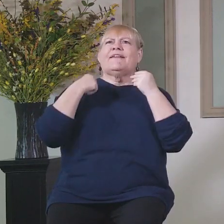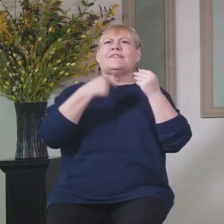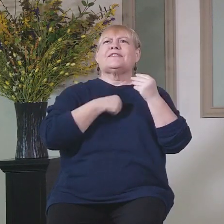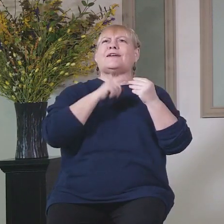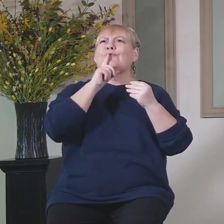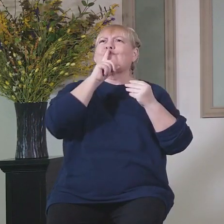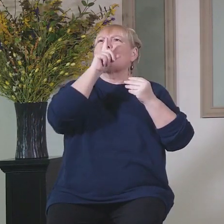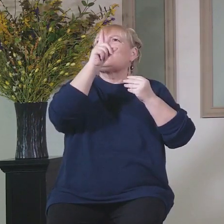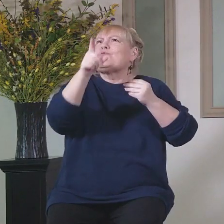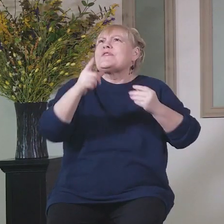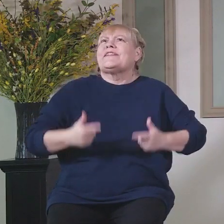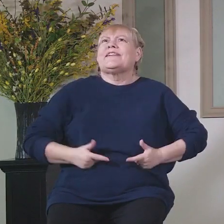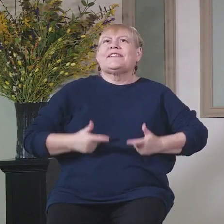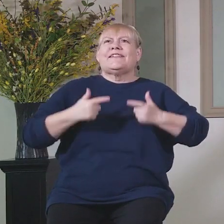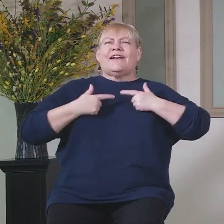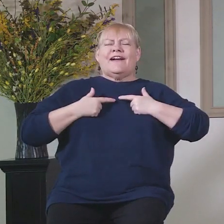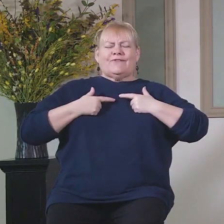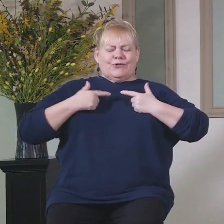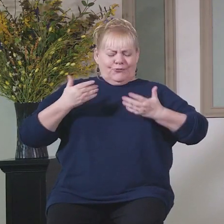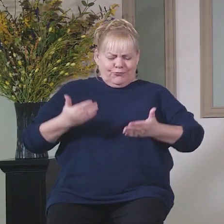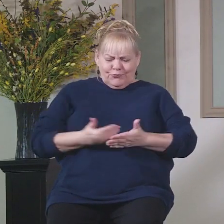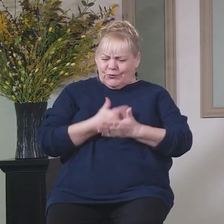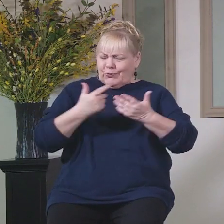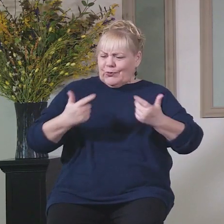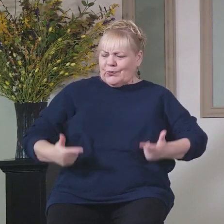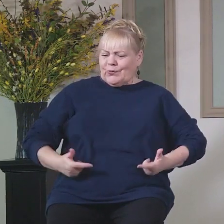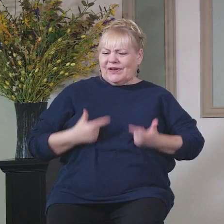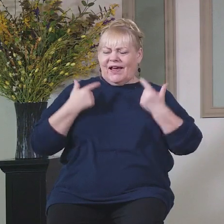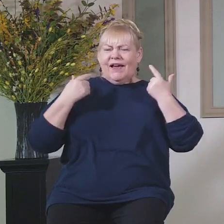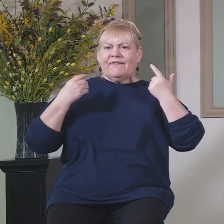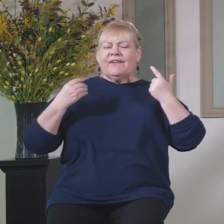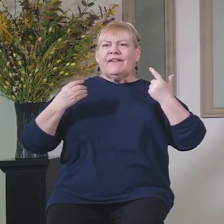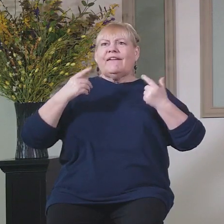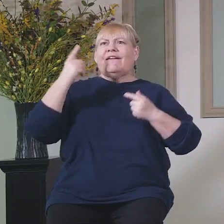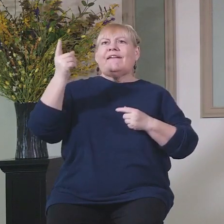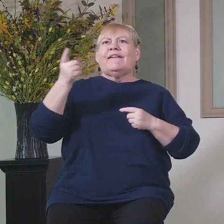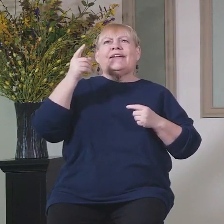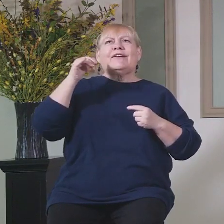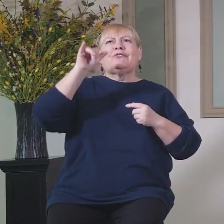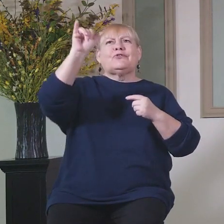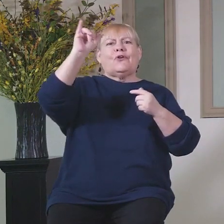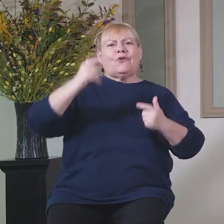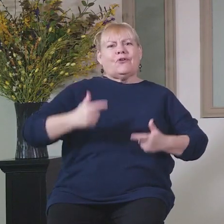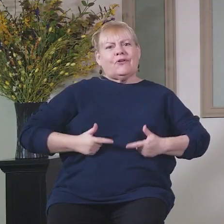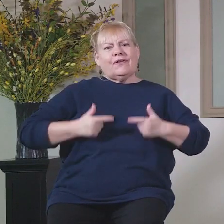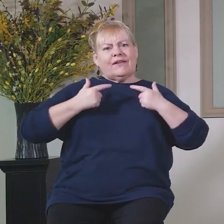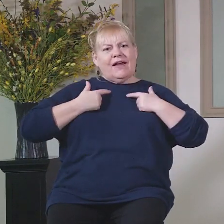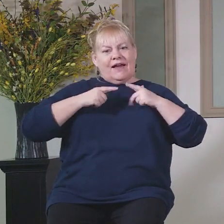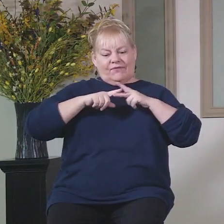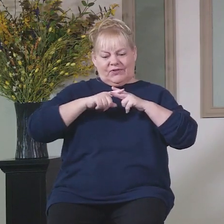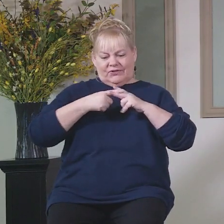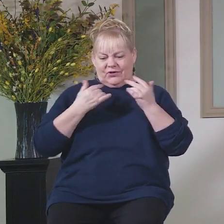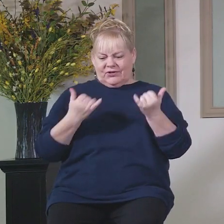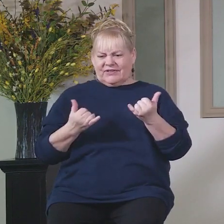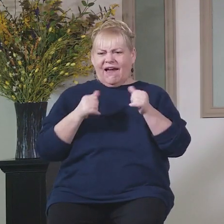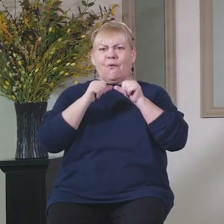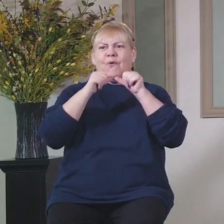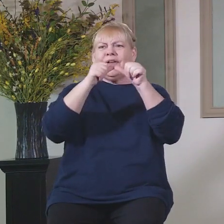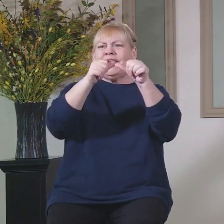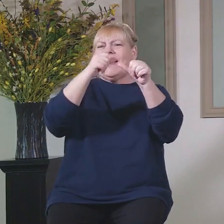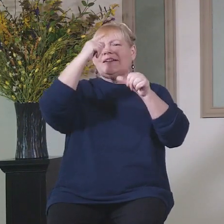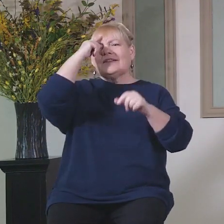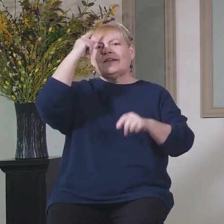real life, renewed life, and eternal life that begins now and lasts forever.